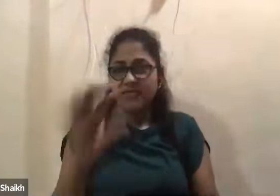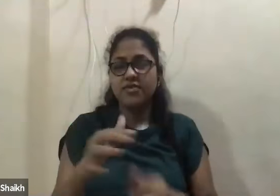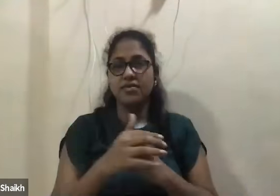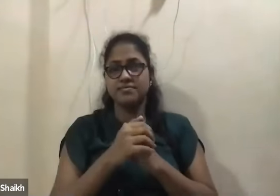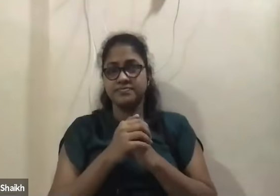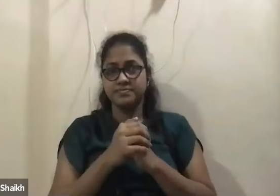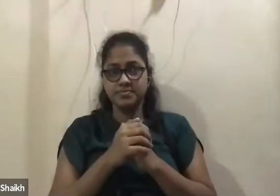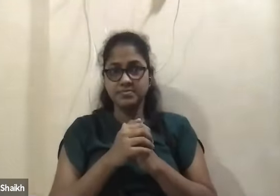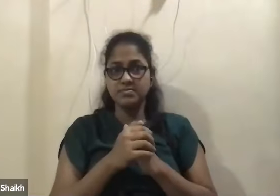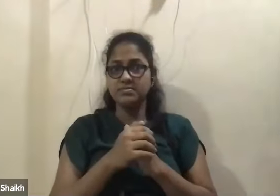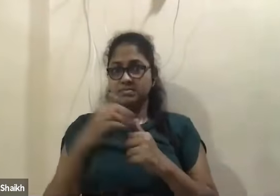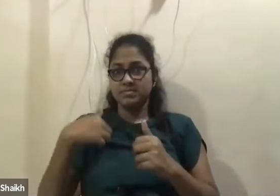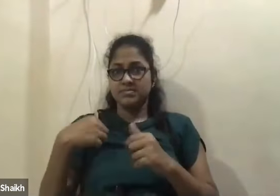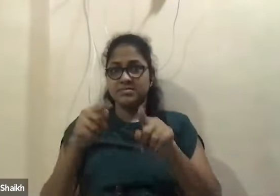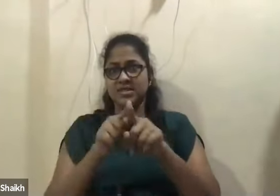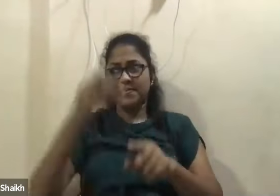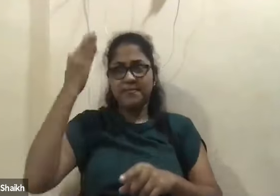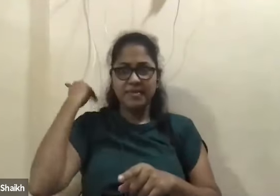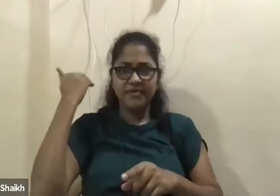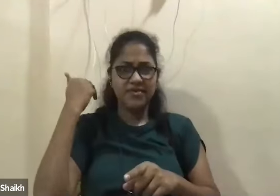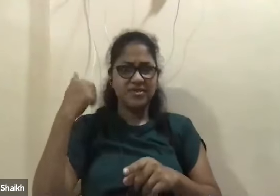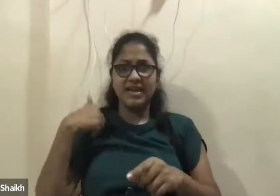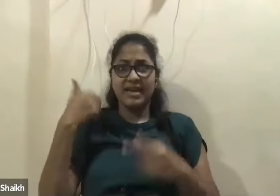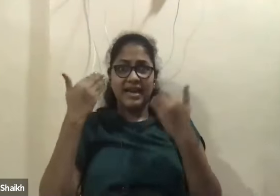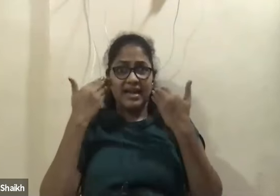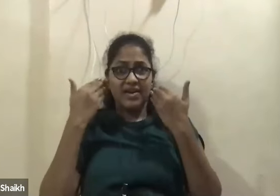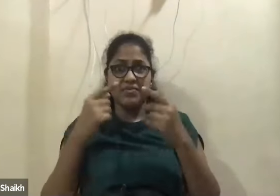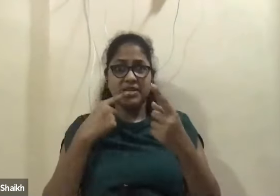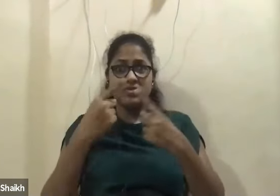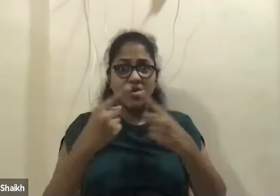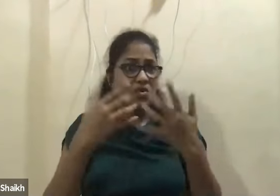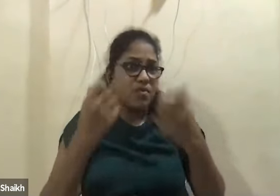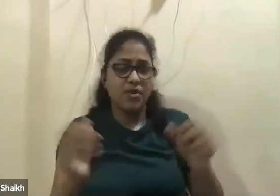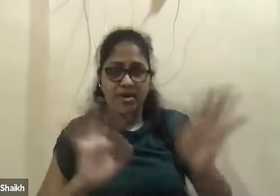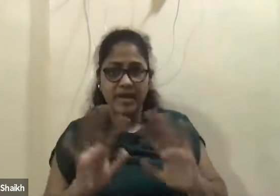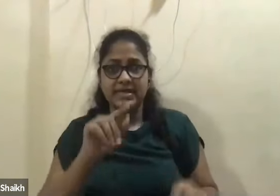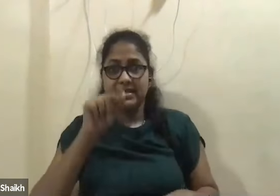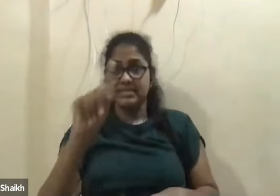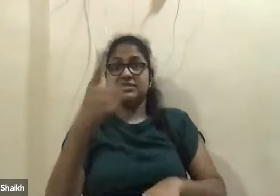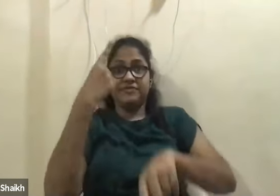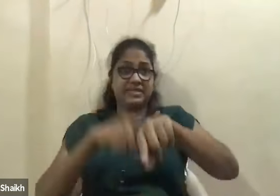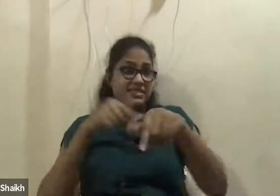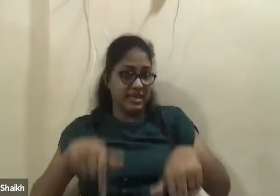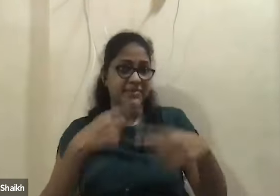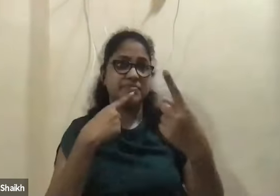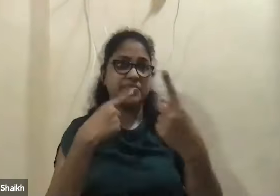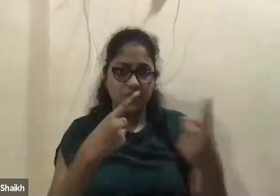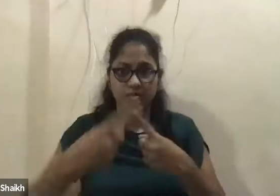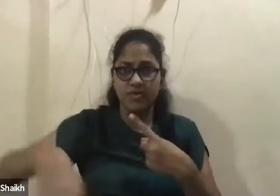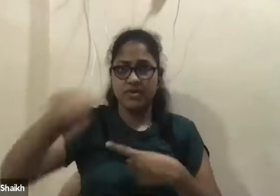was really I really wanted to talk about it. This is the first time I'm talking about this case. Okay. This case has been there in my mind for